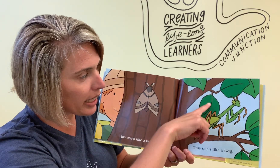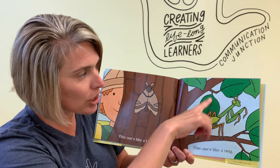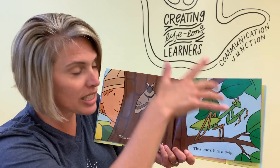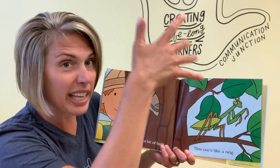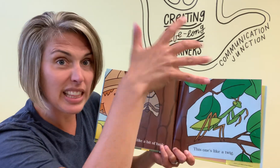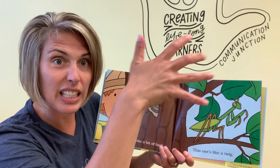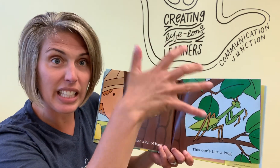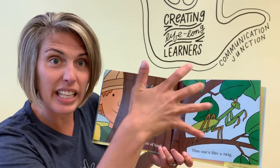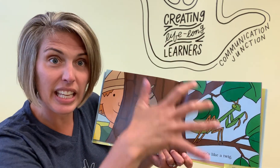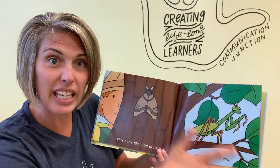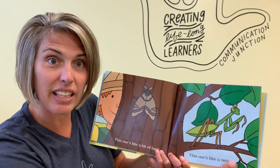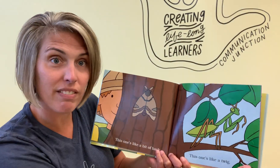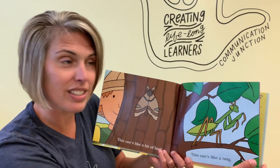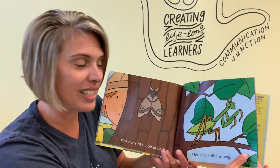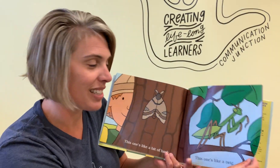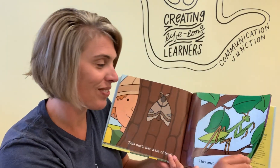looks like the leaves.